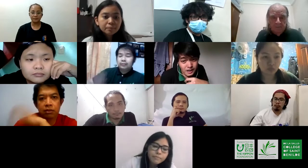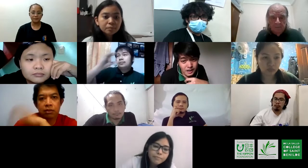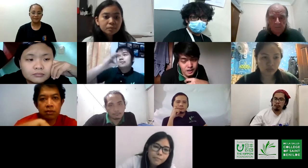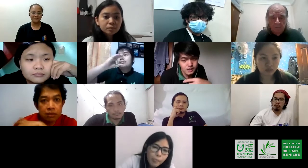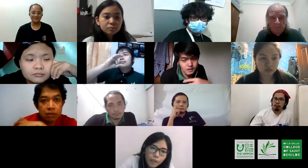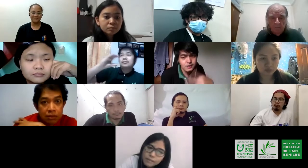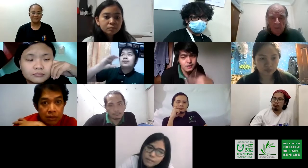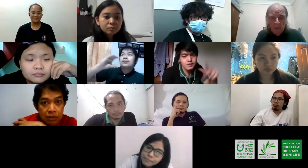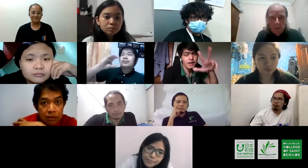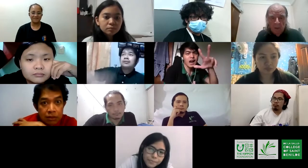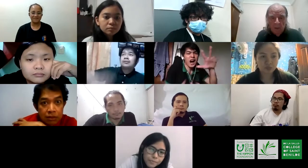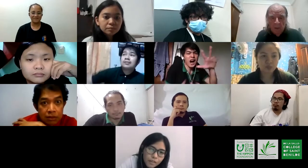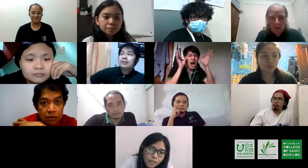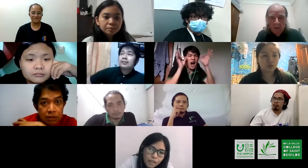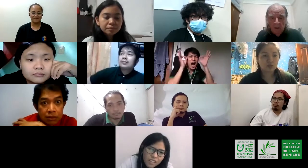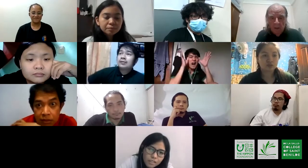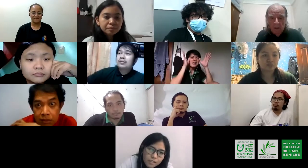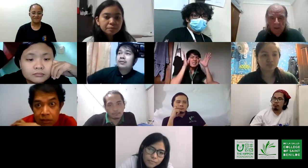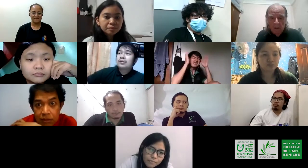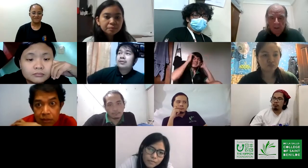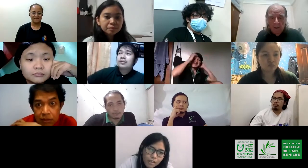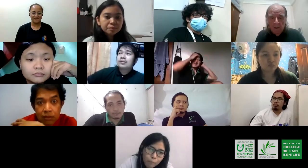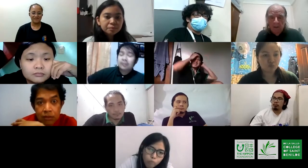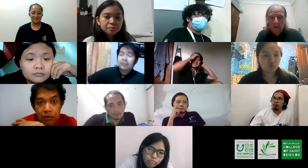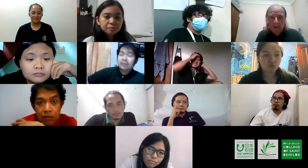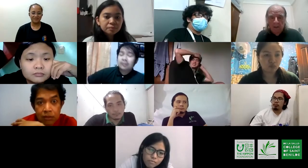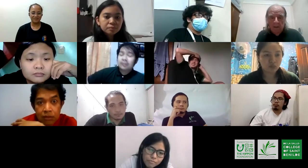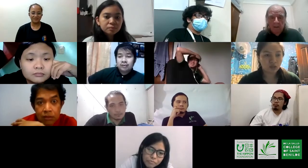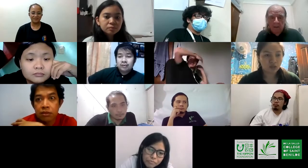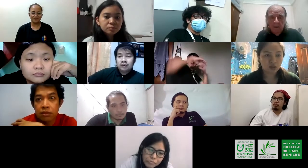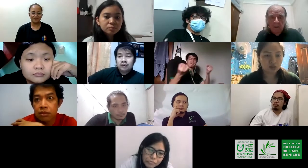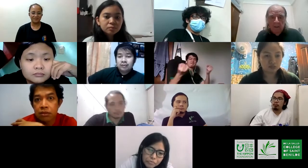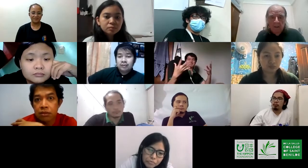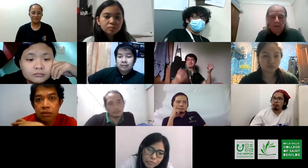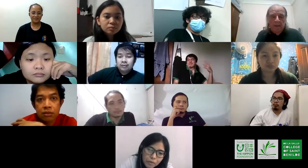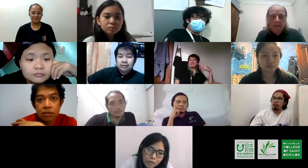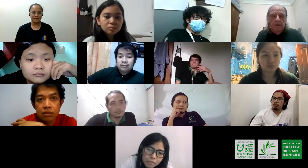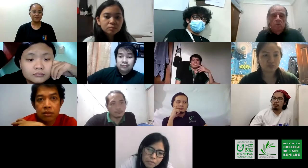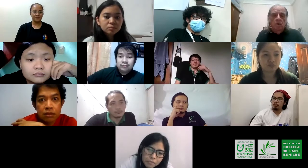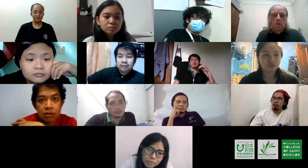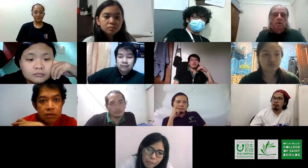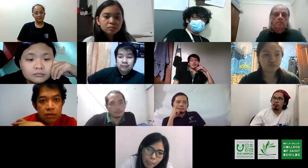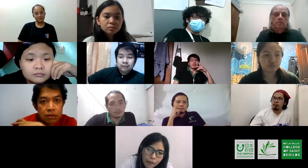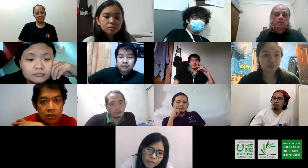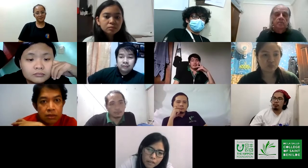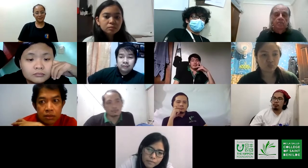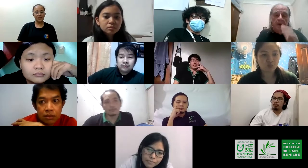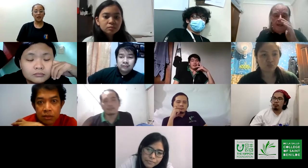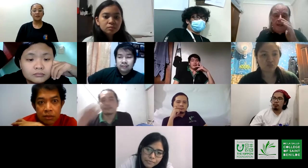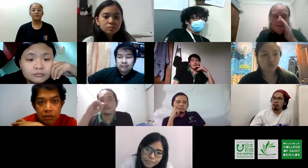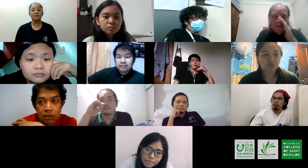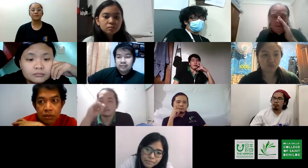number two. Let's go on to, oops, sorry, C, part